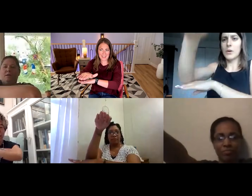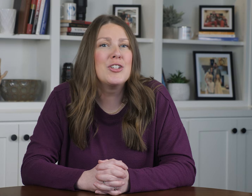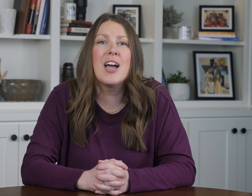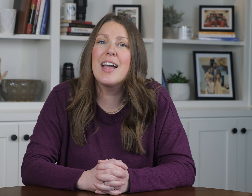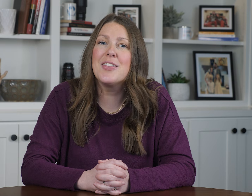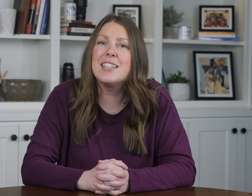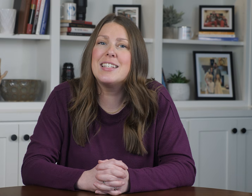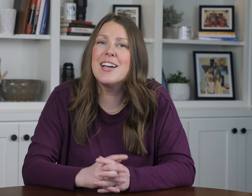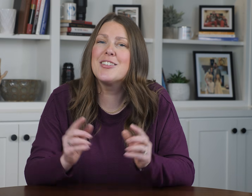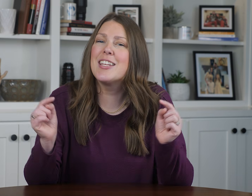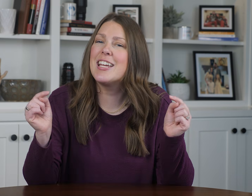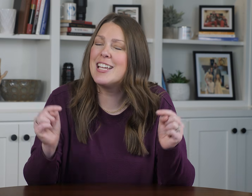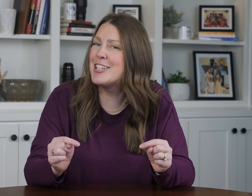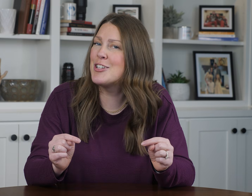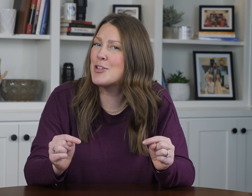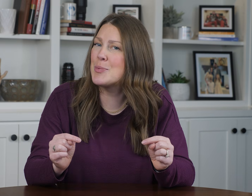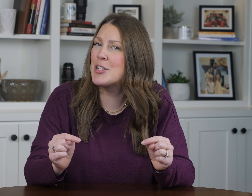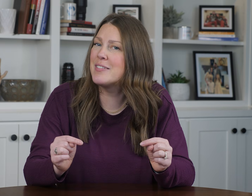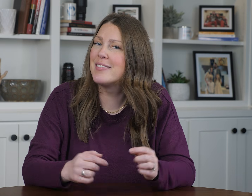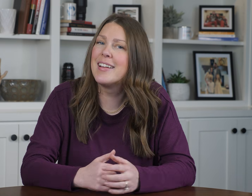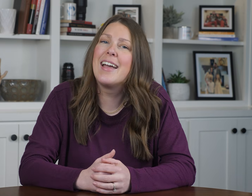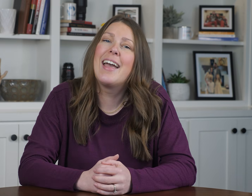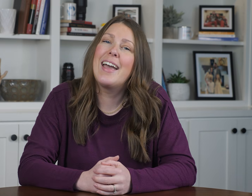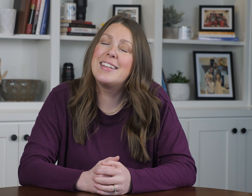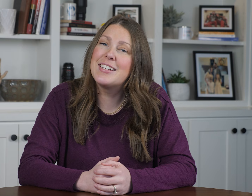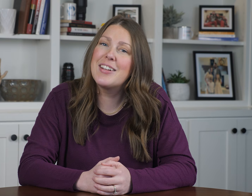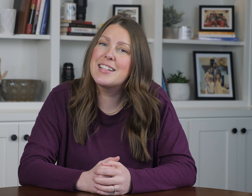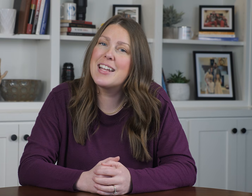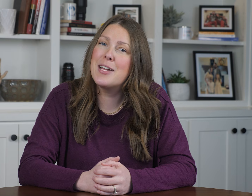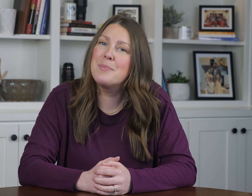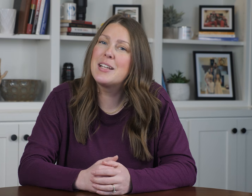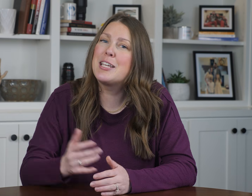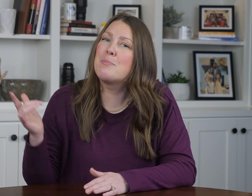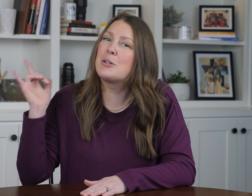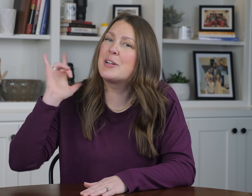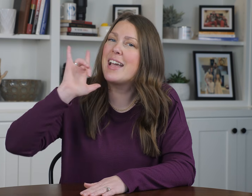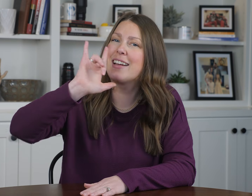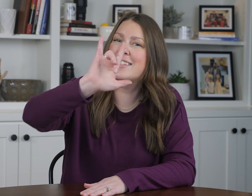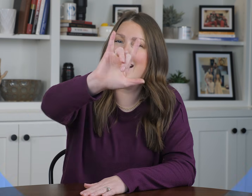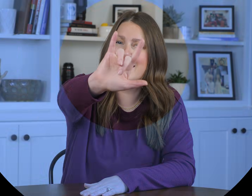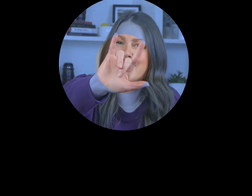Check out the details in the description. And until next time, keep learning how to sign.